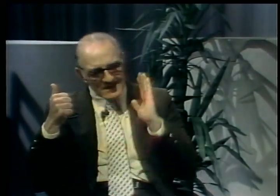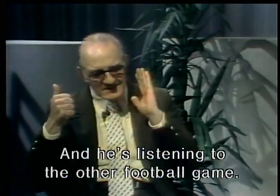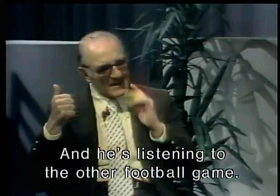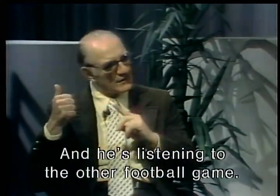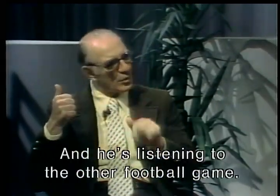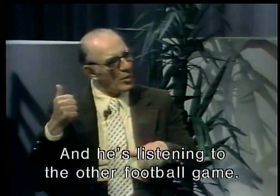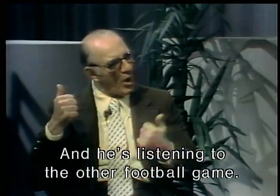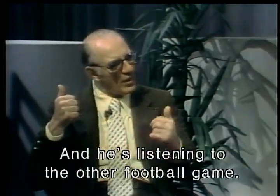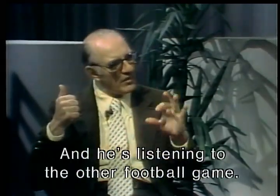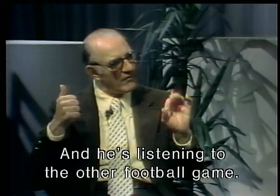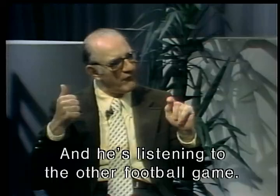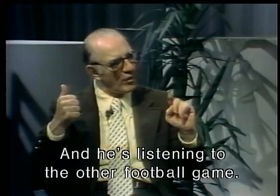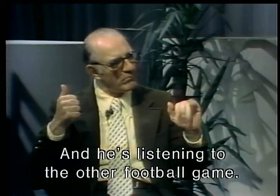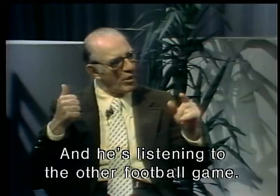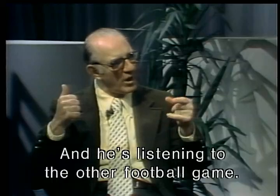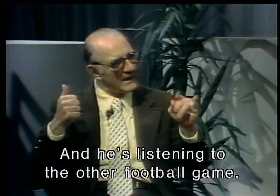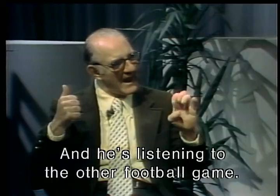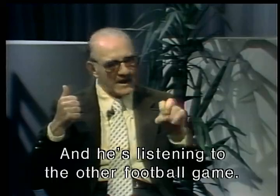listening to other football games.